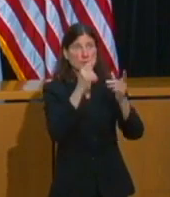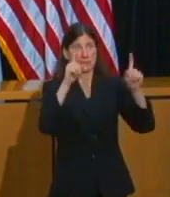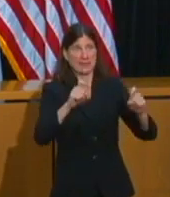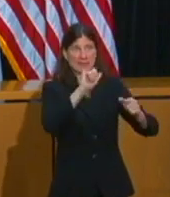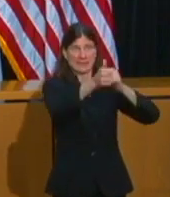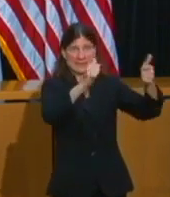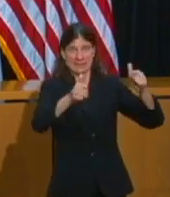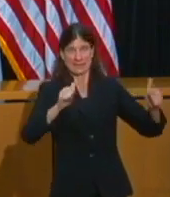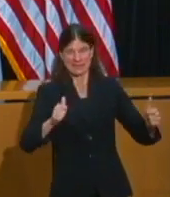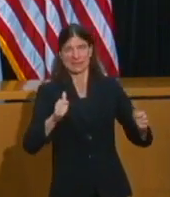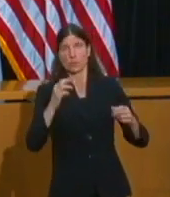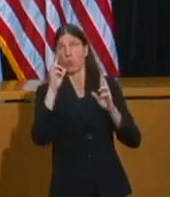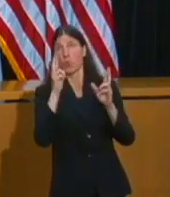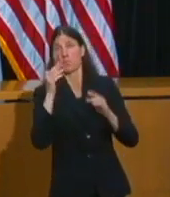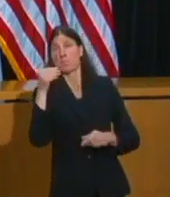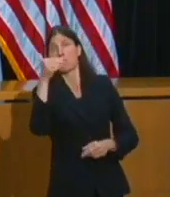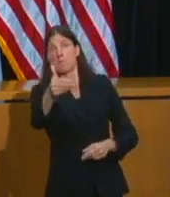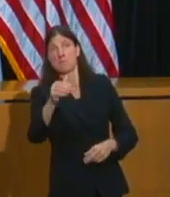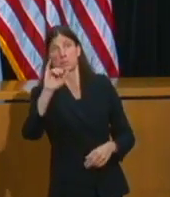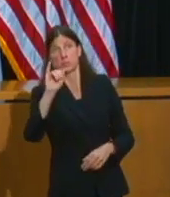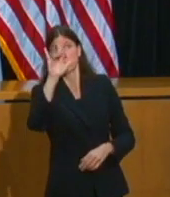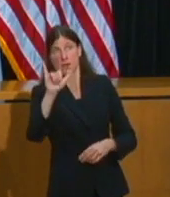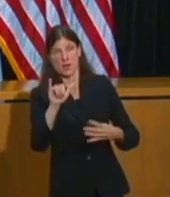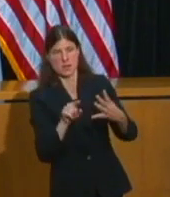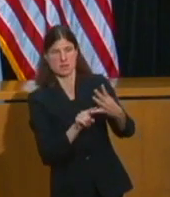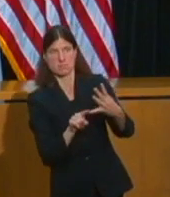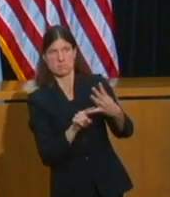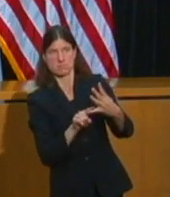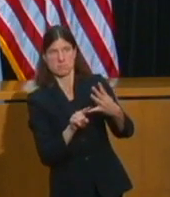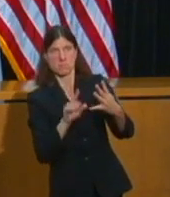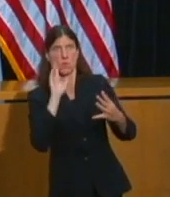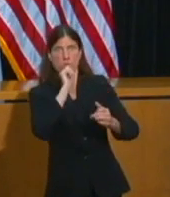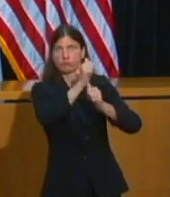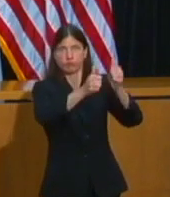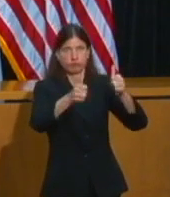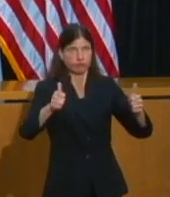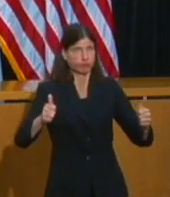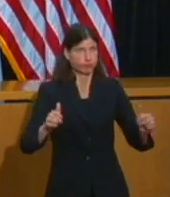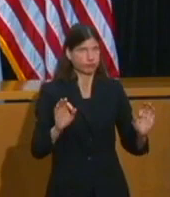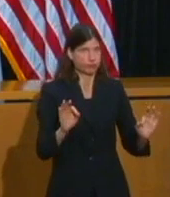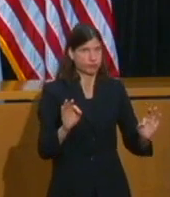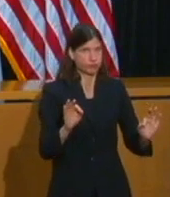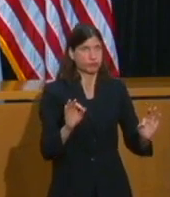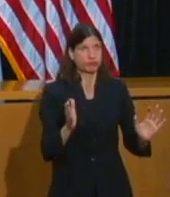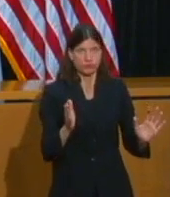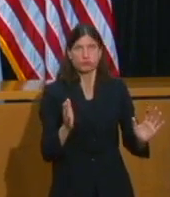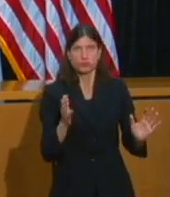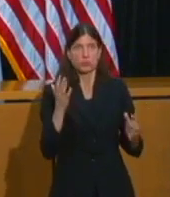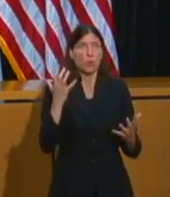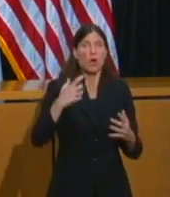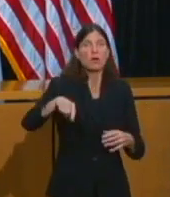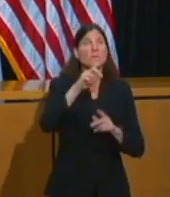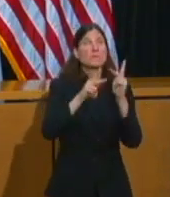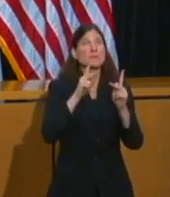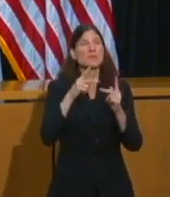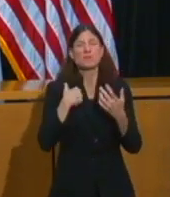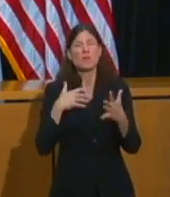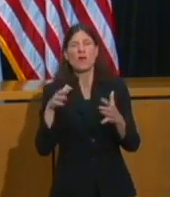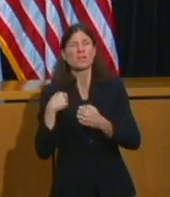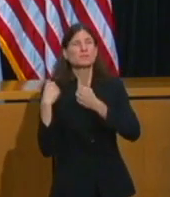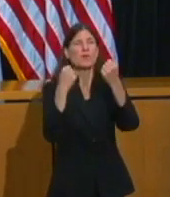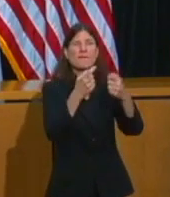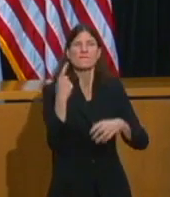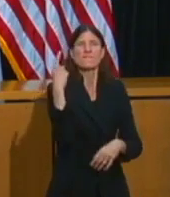isn't sufficient testing capacity, or so-called testing deserts. All of this expanded testing capability